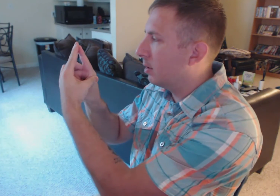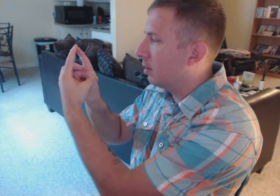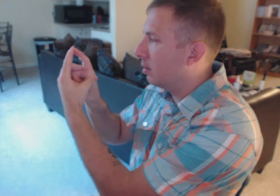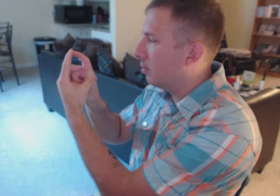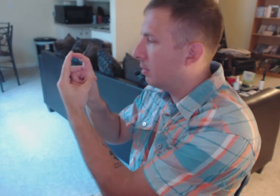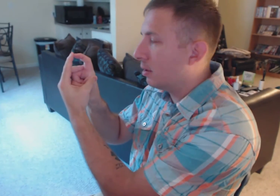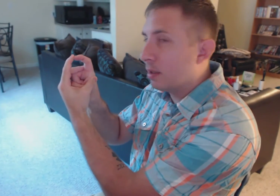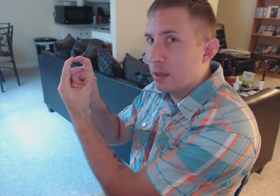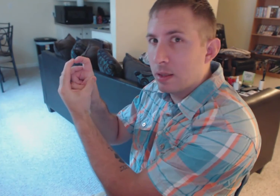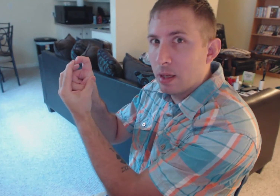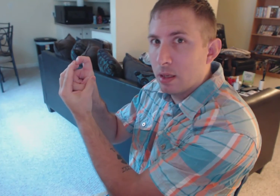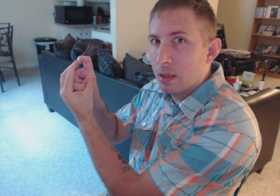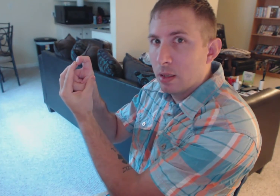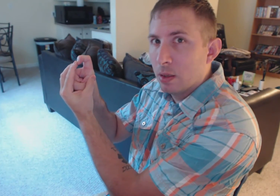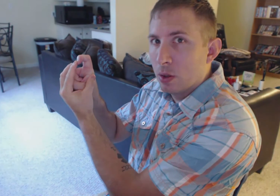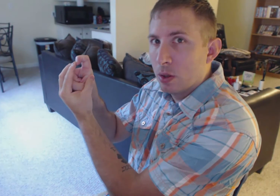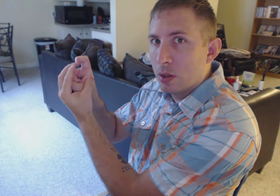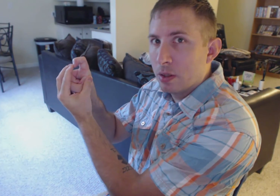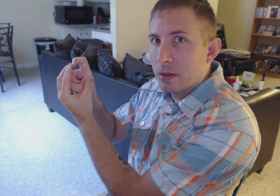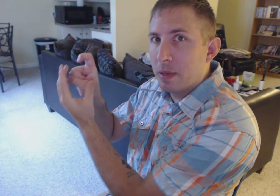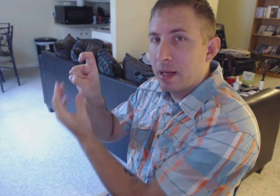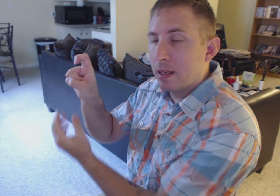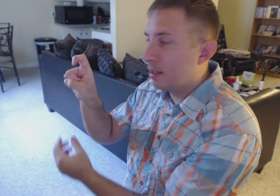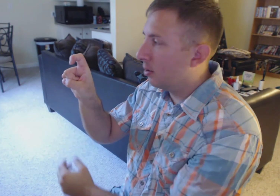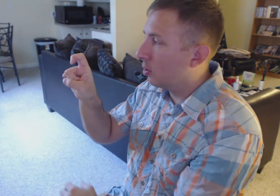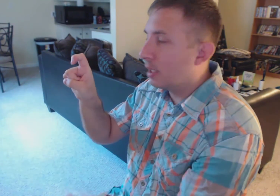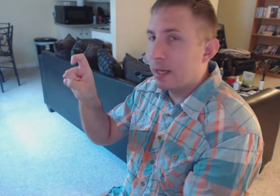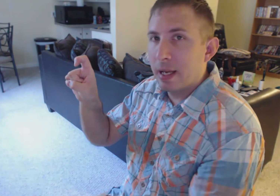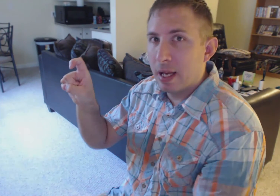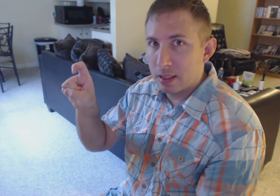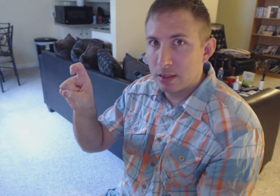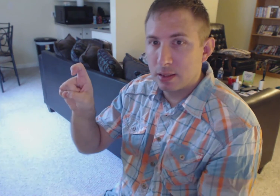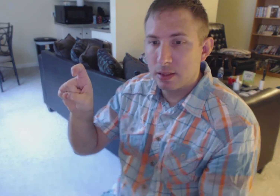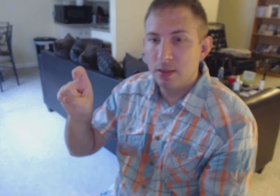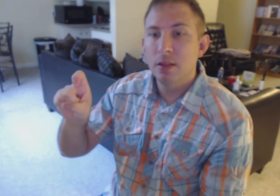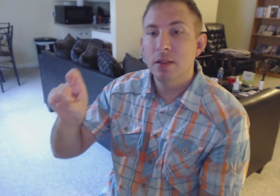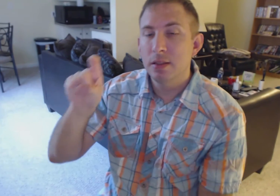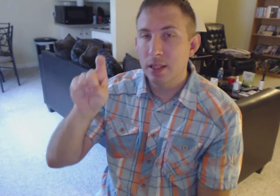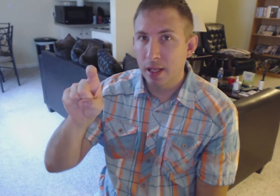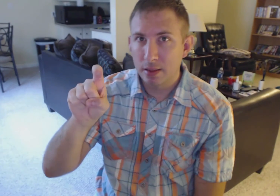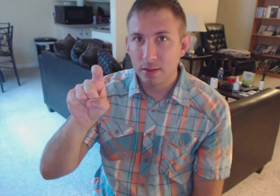it like that, making it look like an X. It's X.